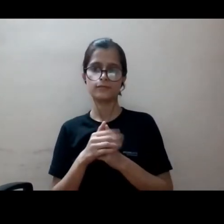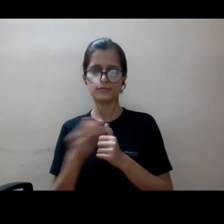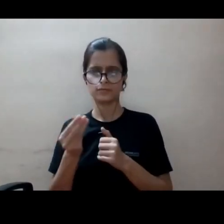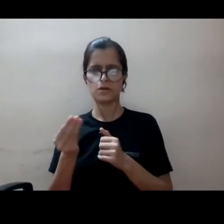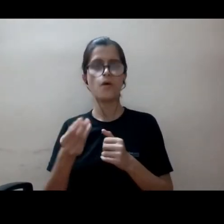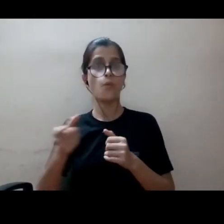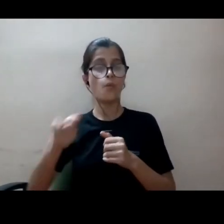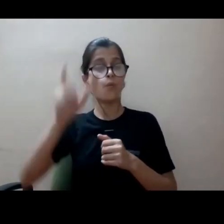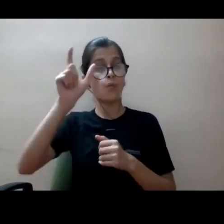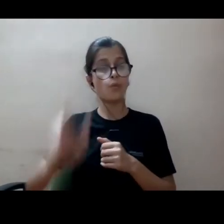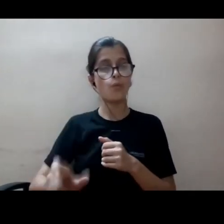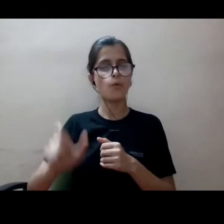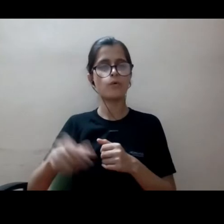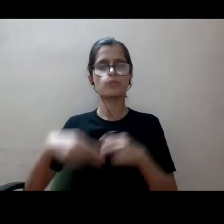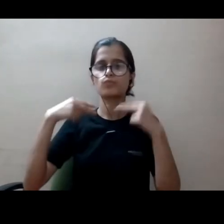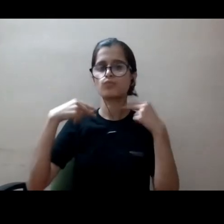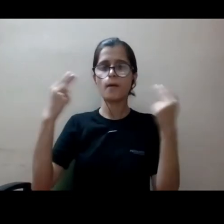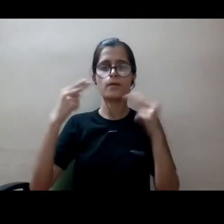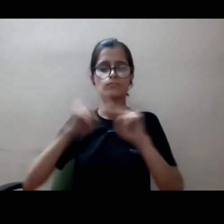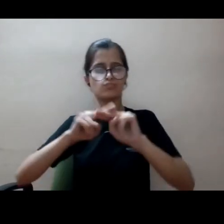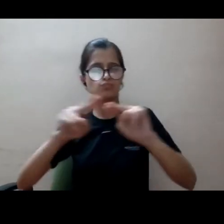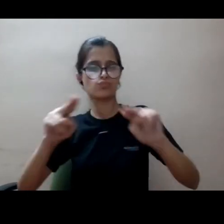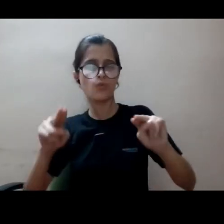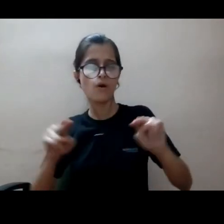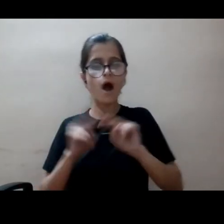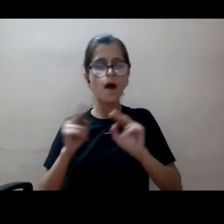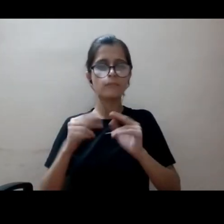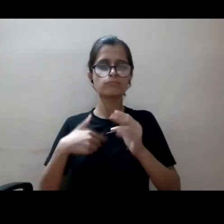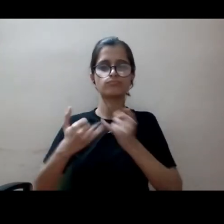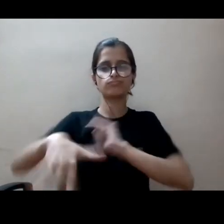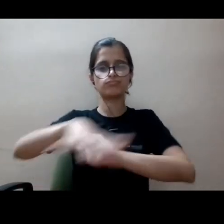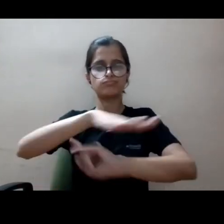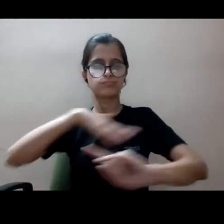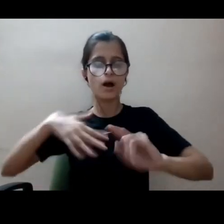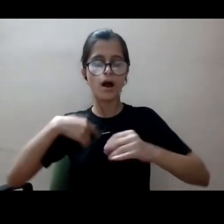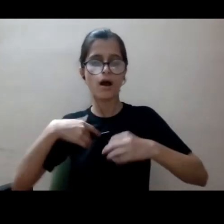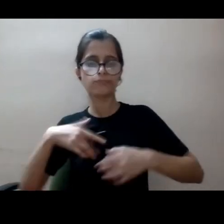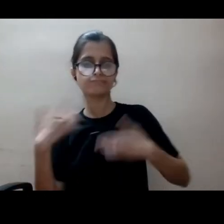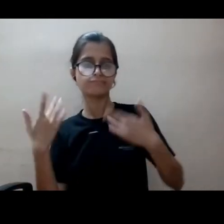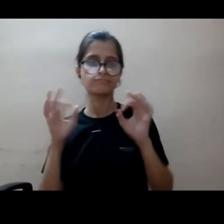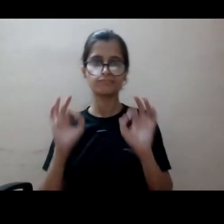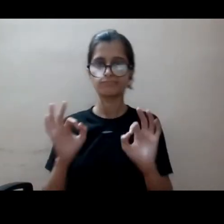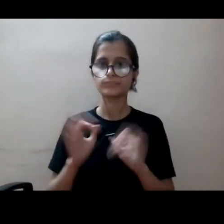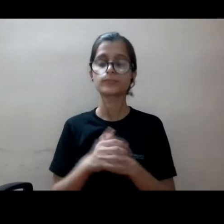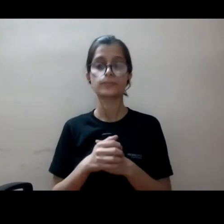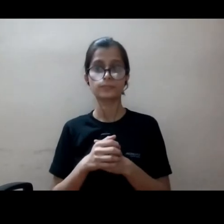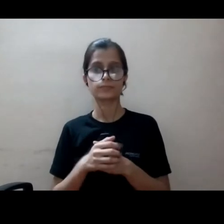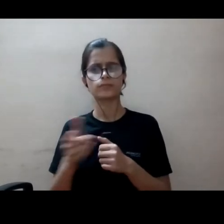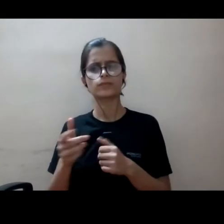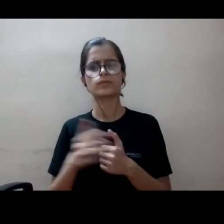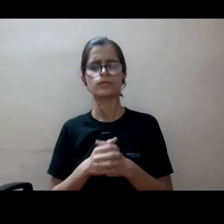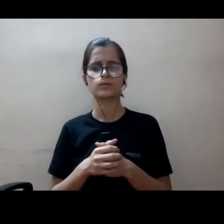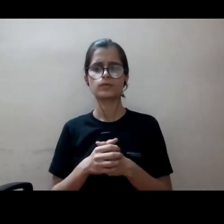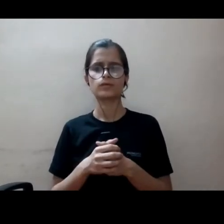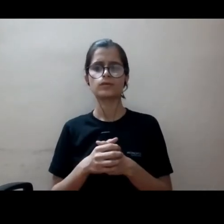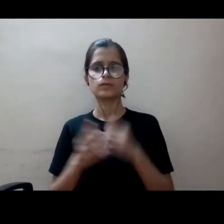Society, and best-selling author. It was easy to forget that he was intermittently crippled